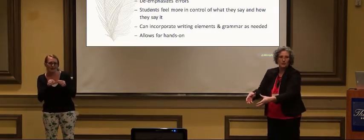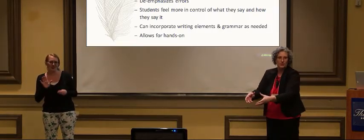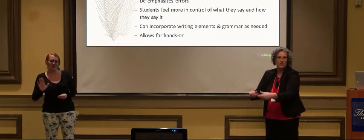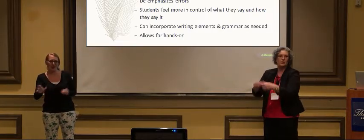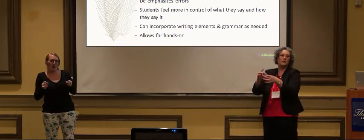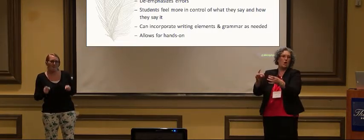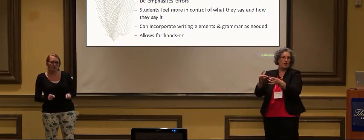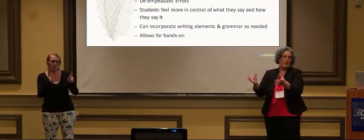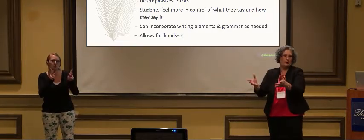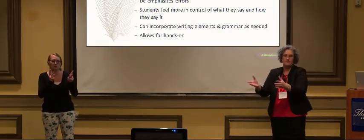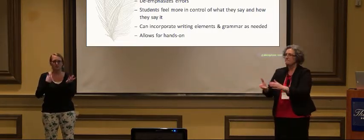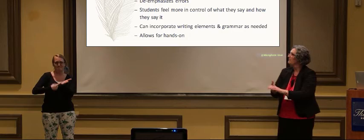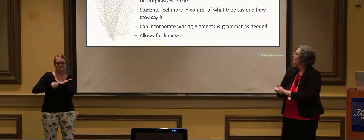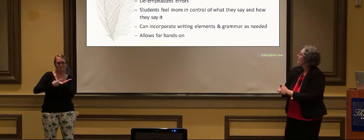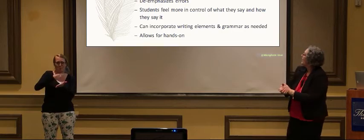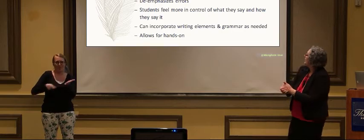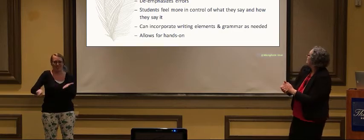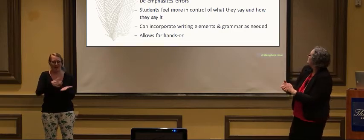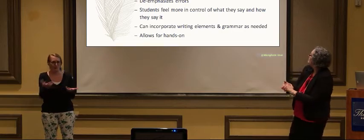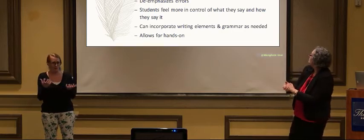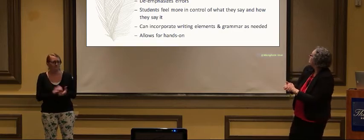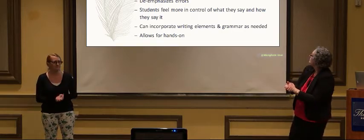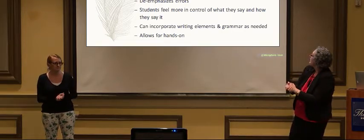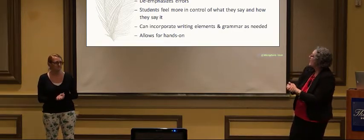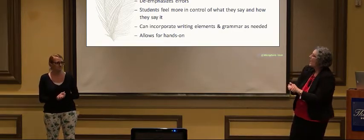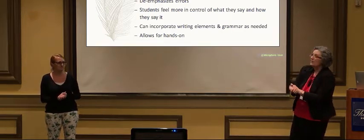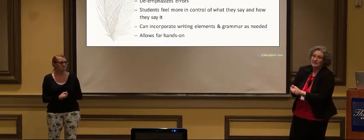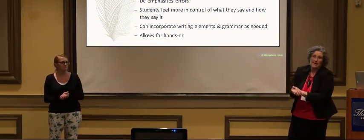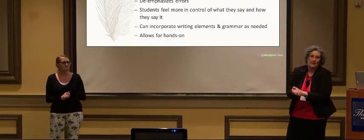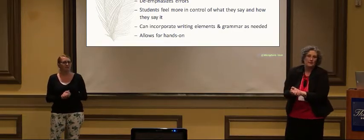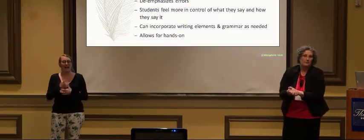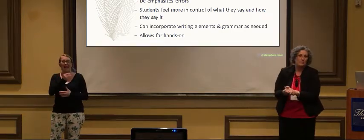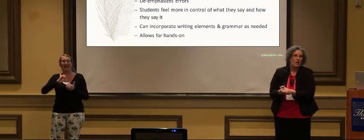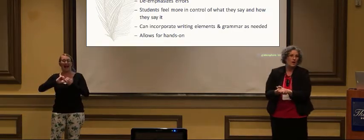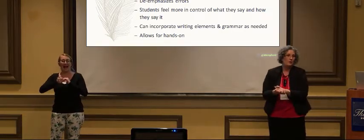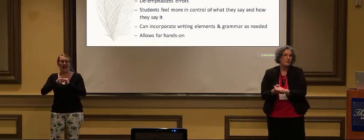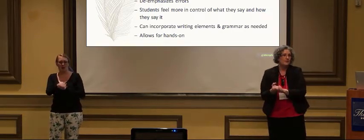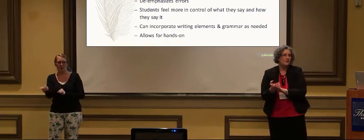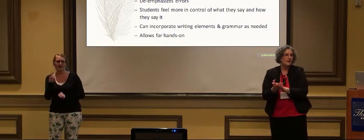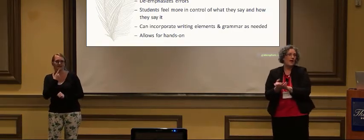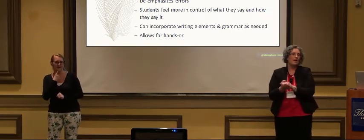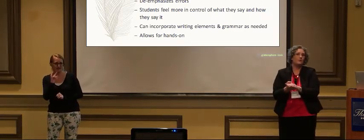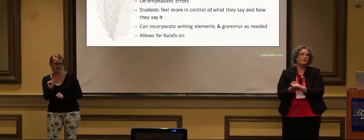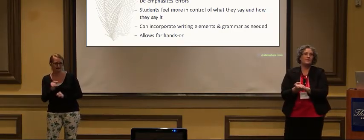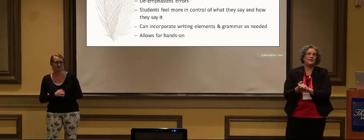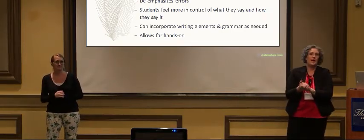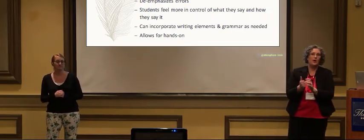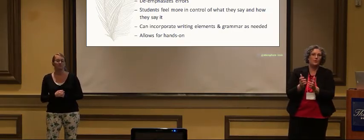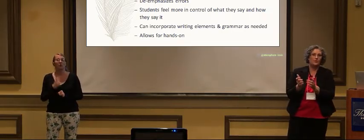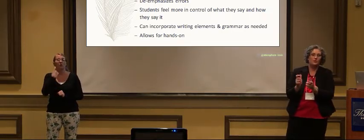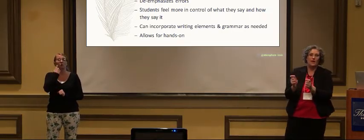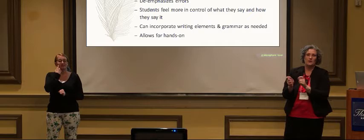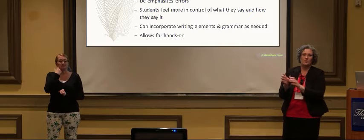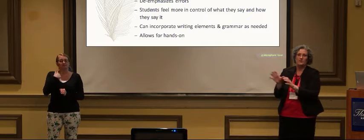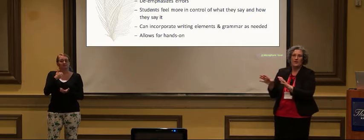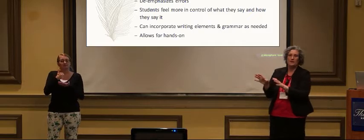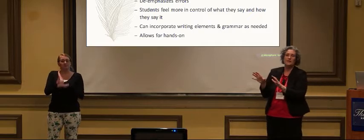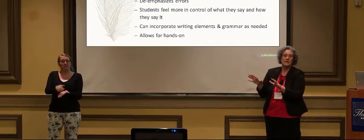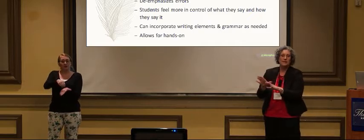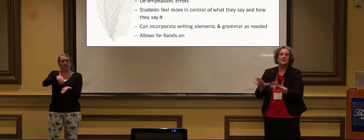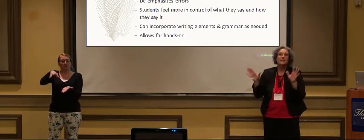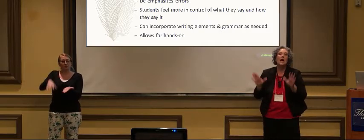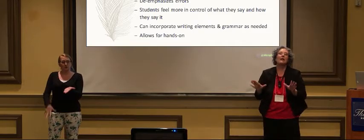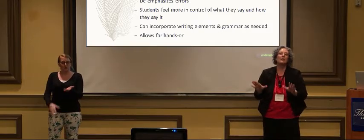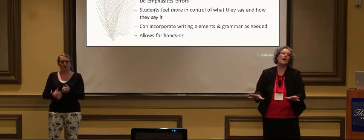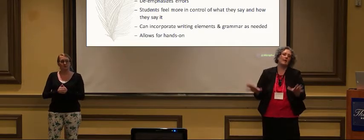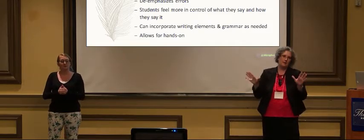their opportunity to talk about, and how they say it. Recently, I was helping a student edit one of his,